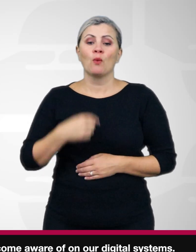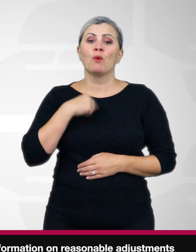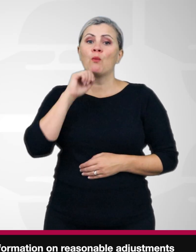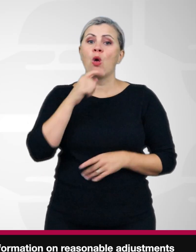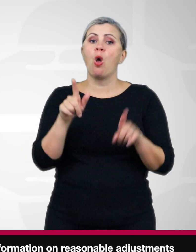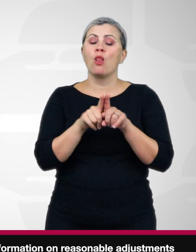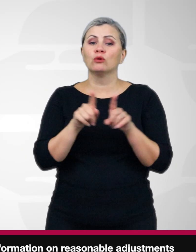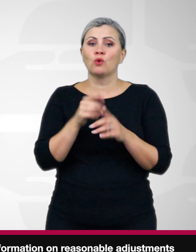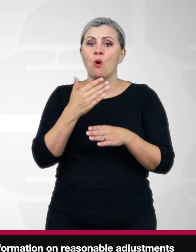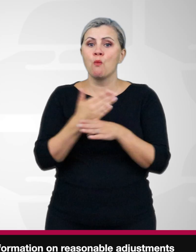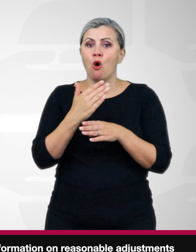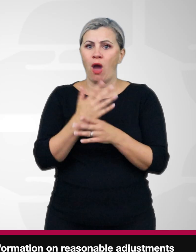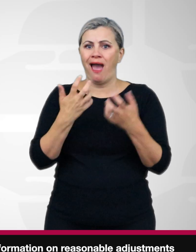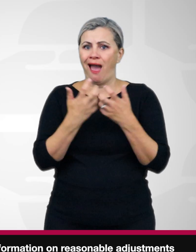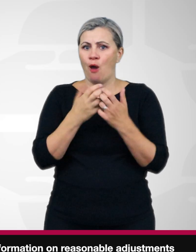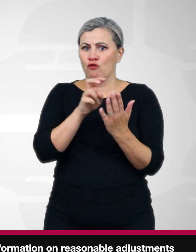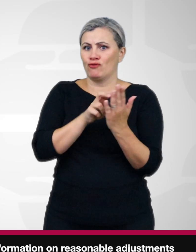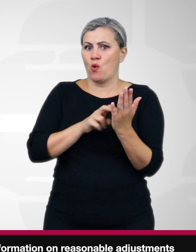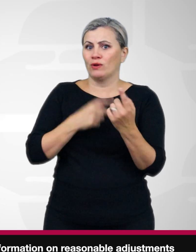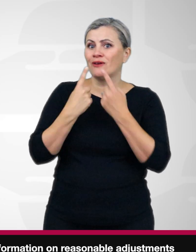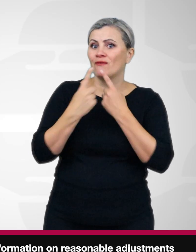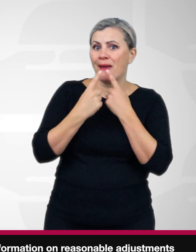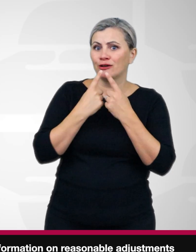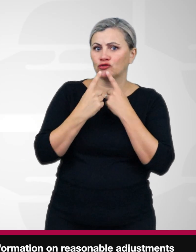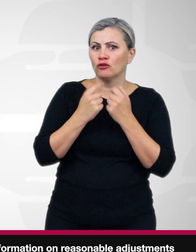We will also work to record information on reasonable adjustments,